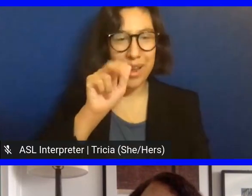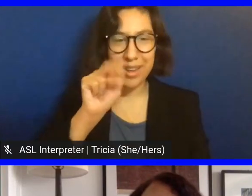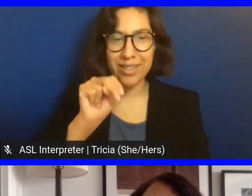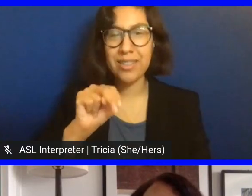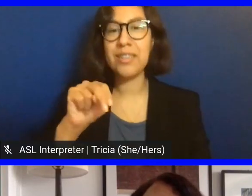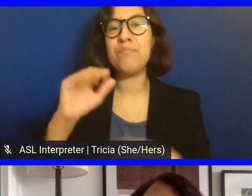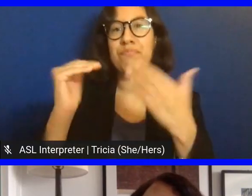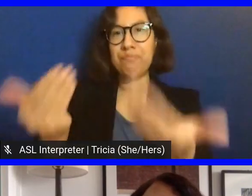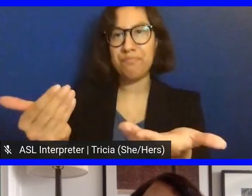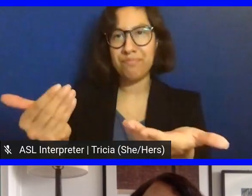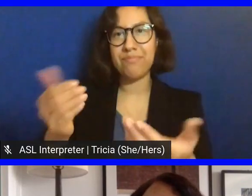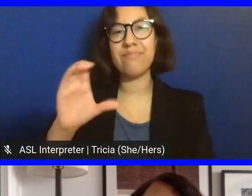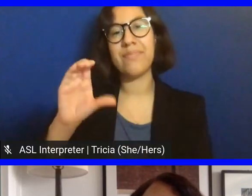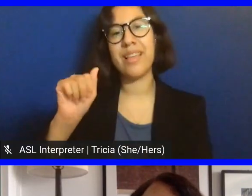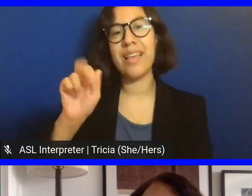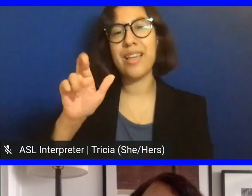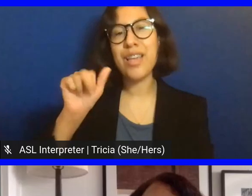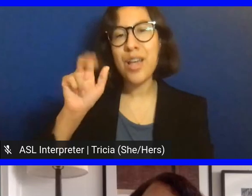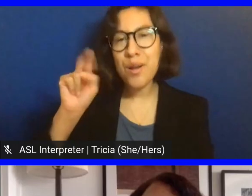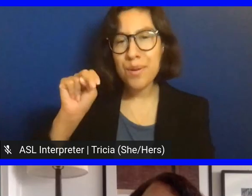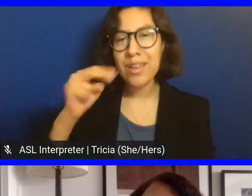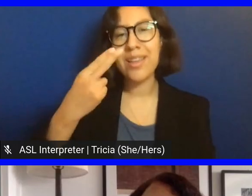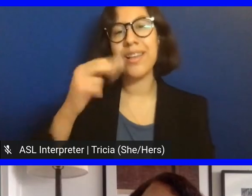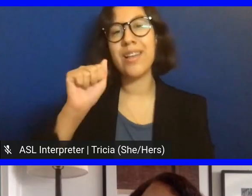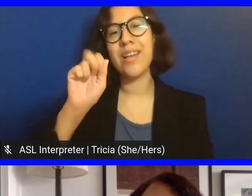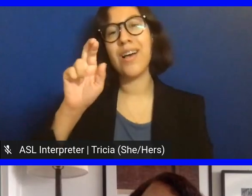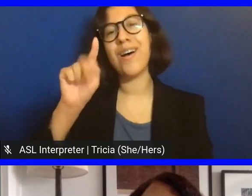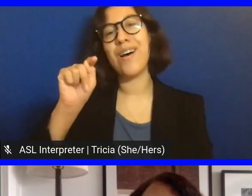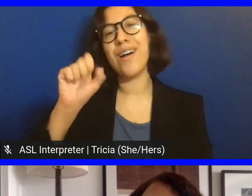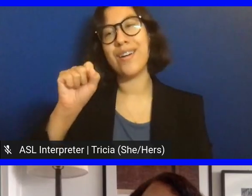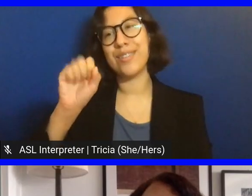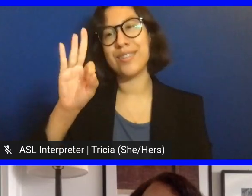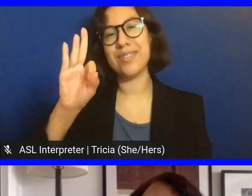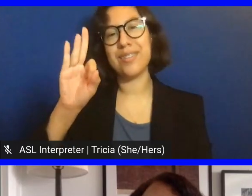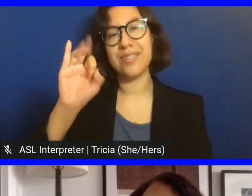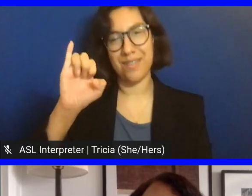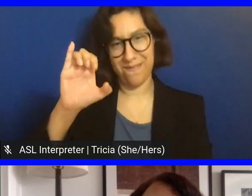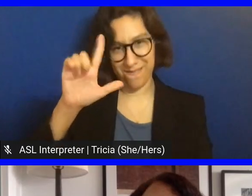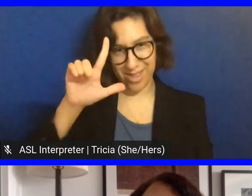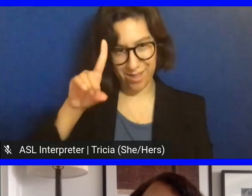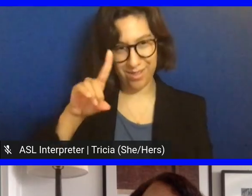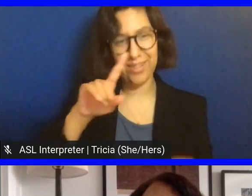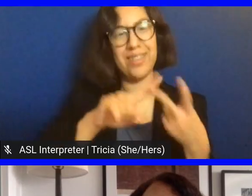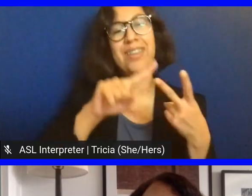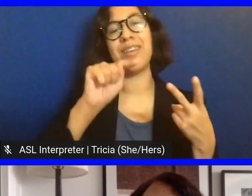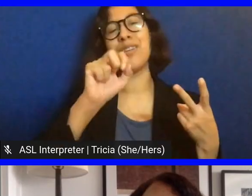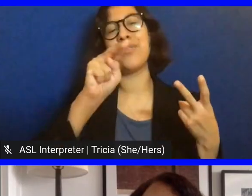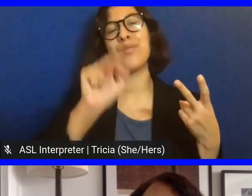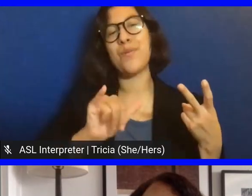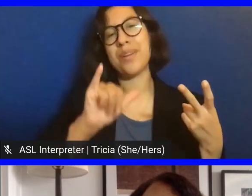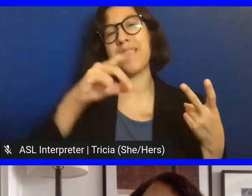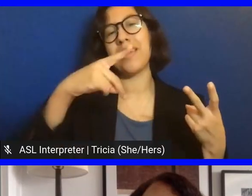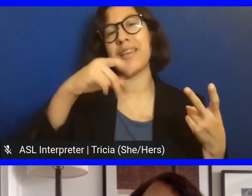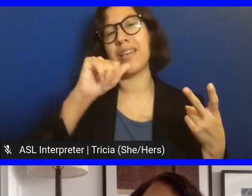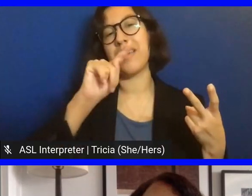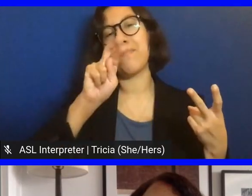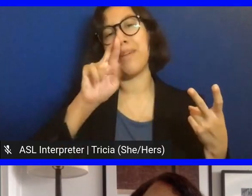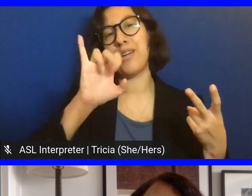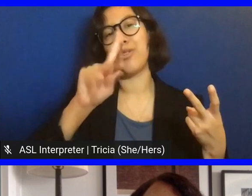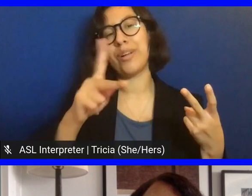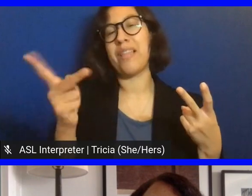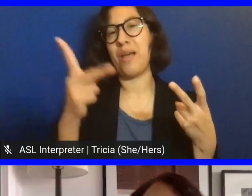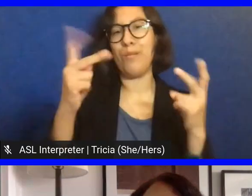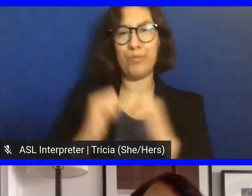Karen Hartsfield and Tony Patrick, two of the artists, founding members of the Wide